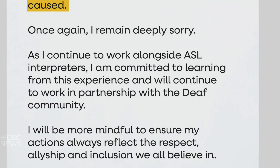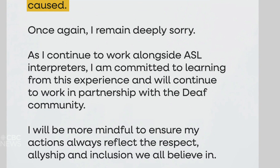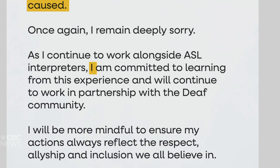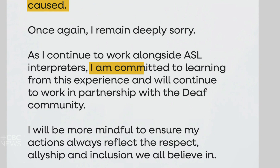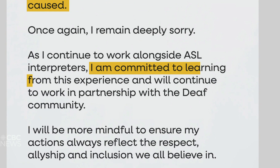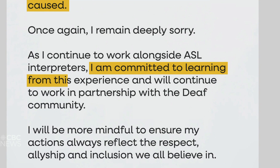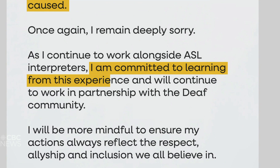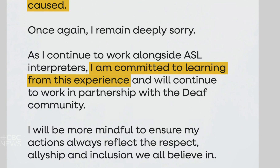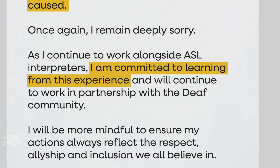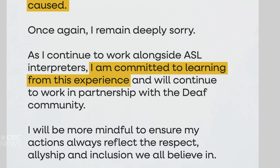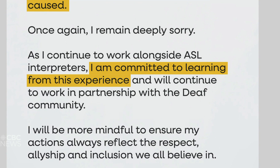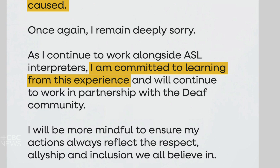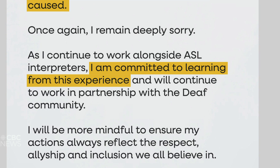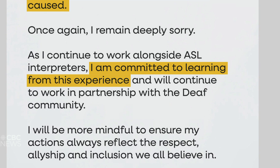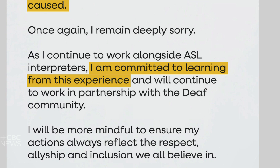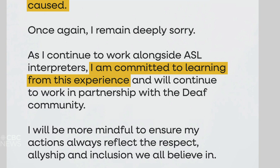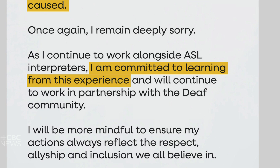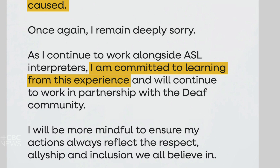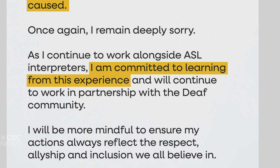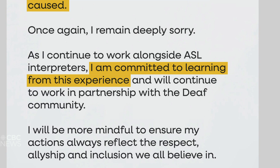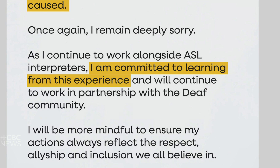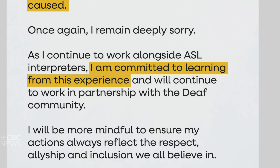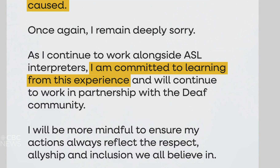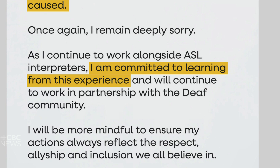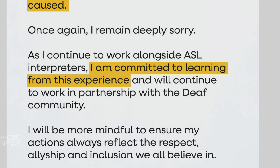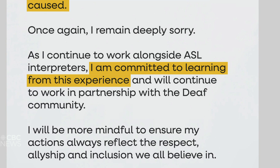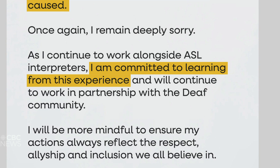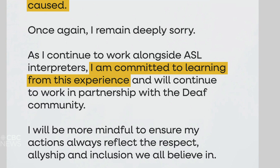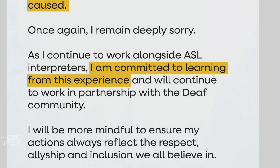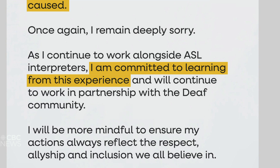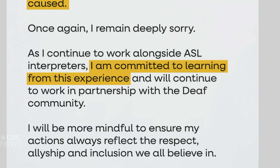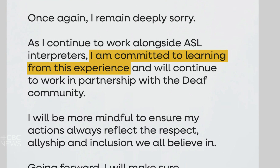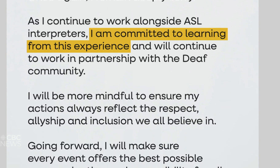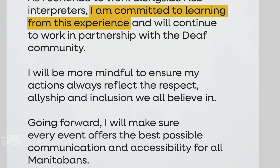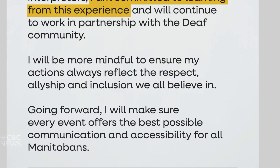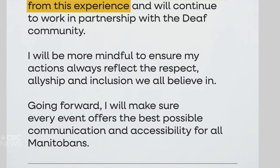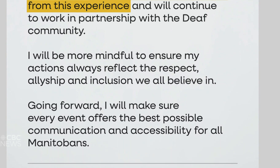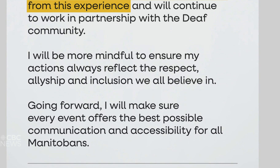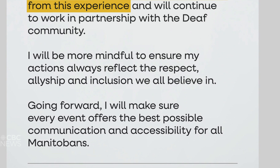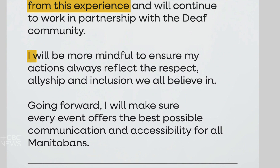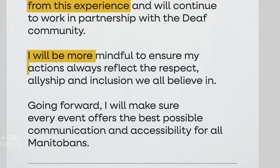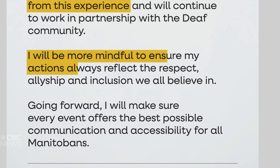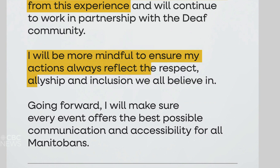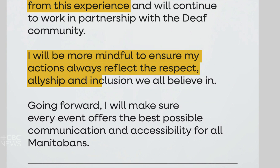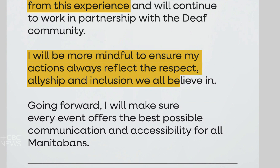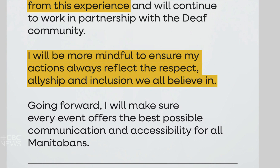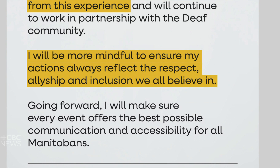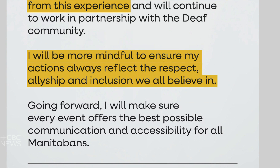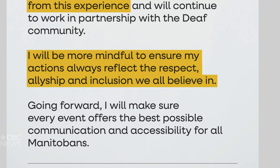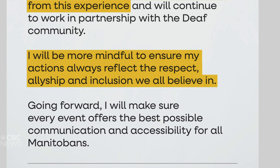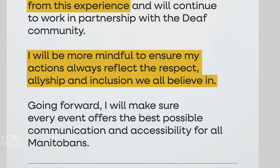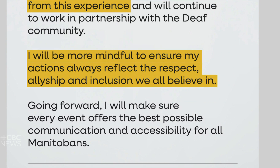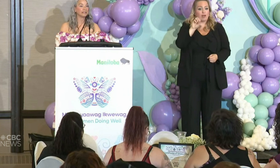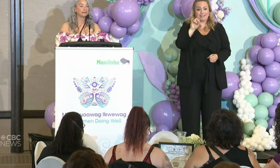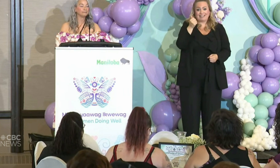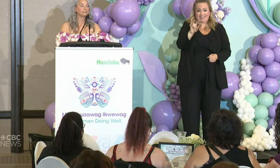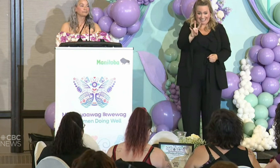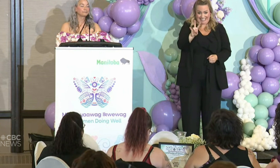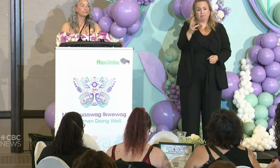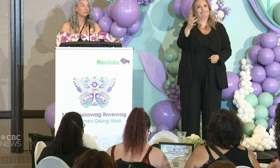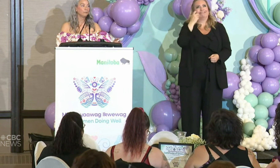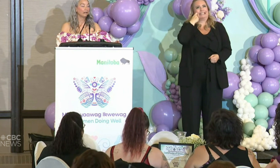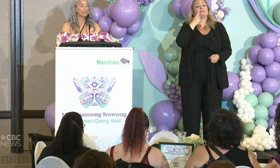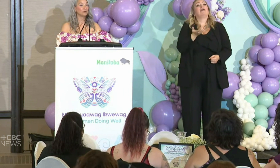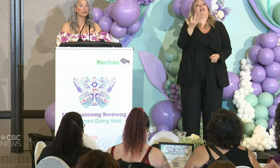is committed to learning from the experience, and would be more mindful to ensure her actions always reflect respect, allyship, and inclusion. In an